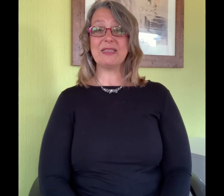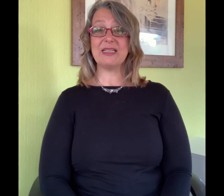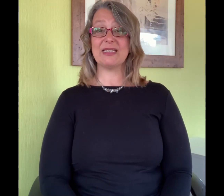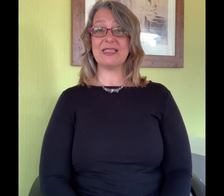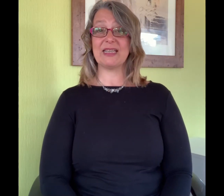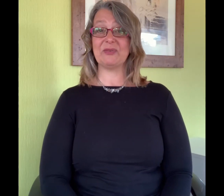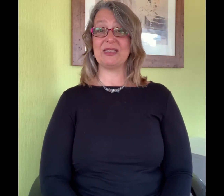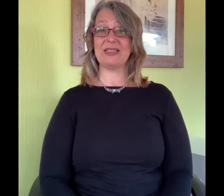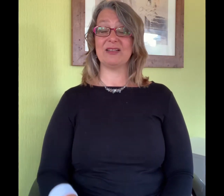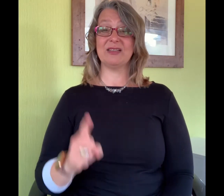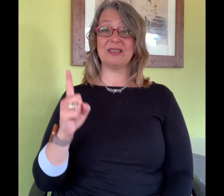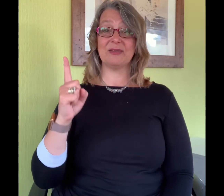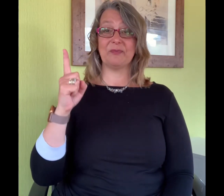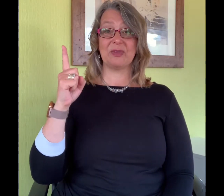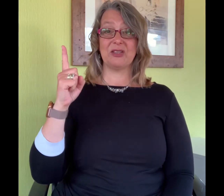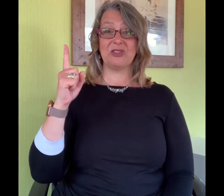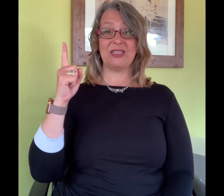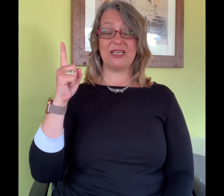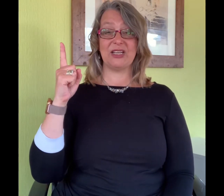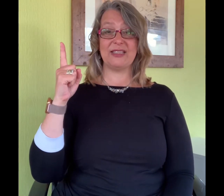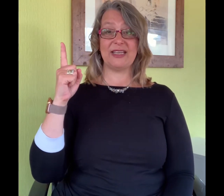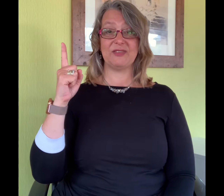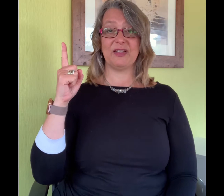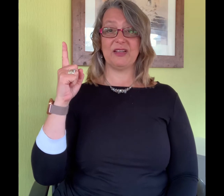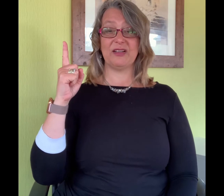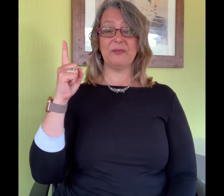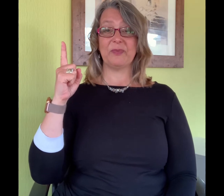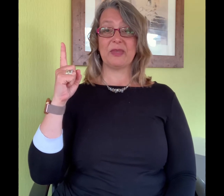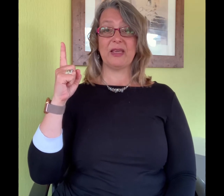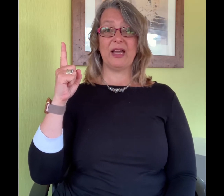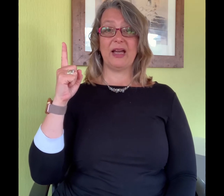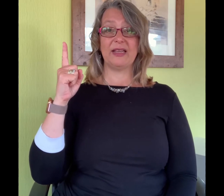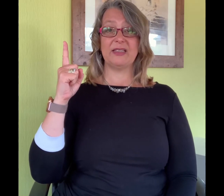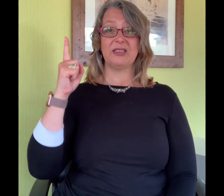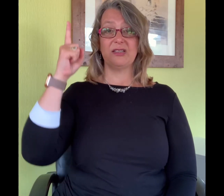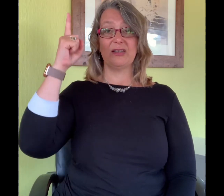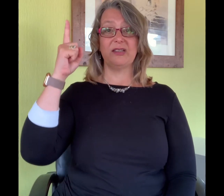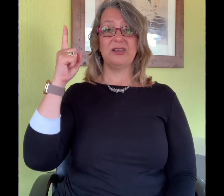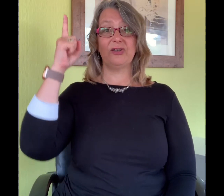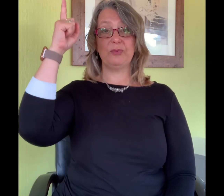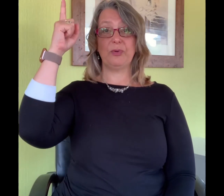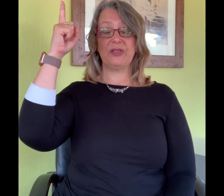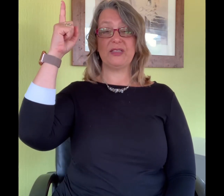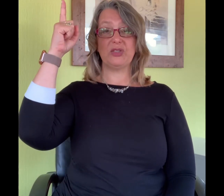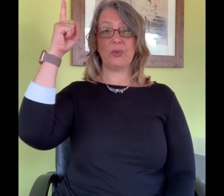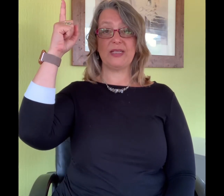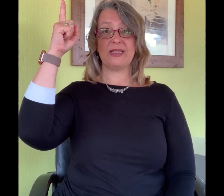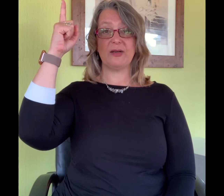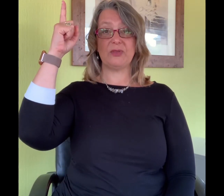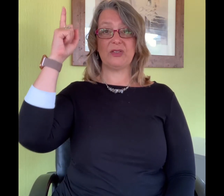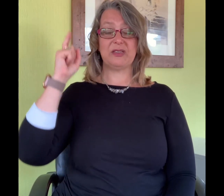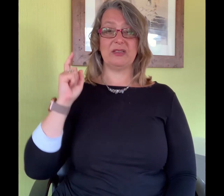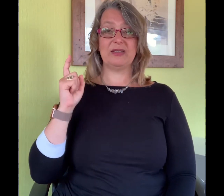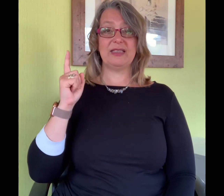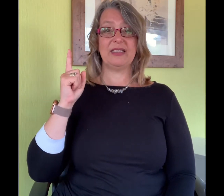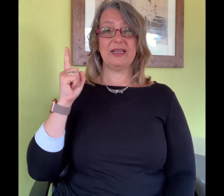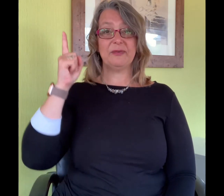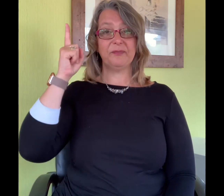Upstairs and downstairs. So you take your index finger and you point it twice up to the ceiling, up